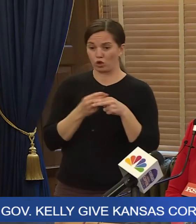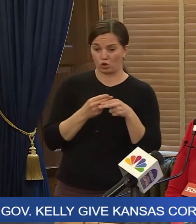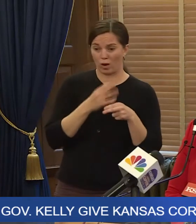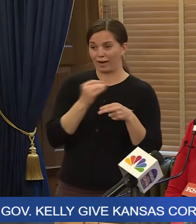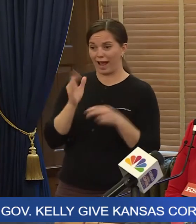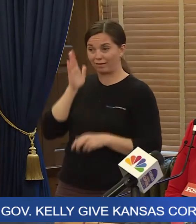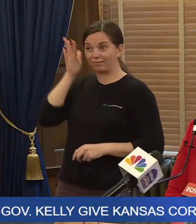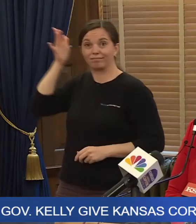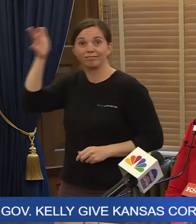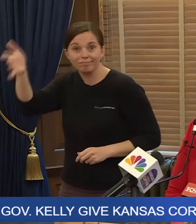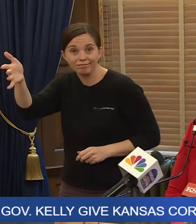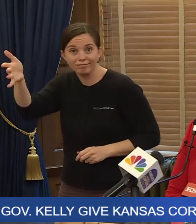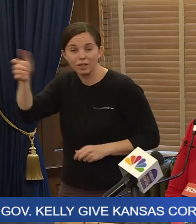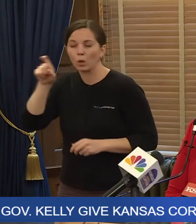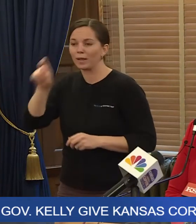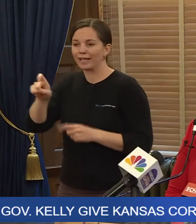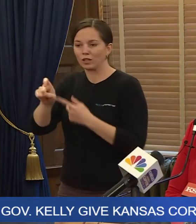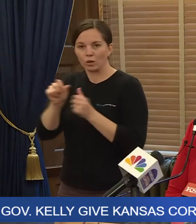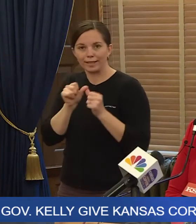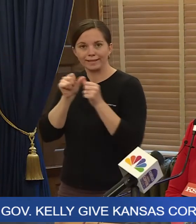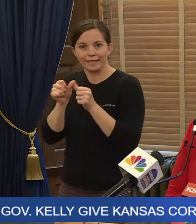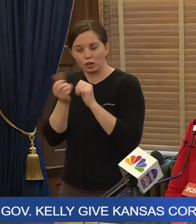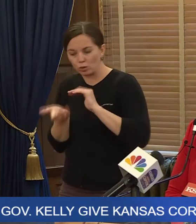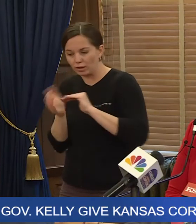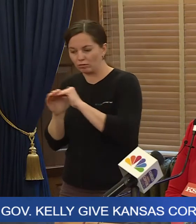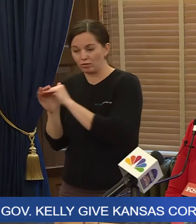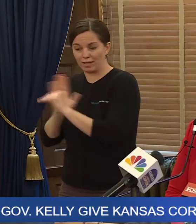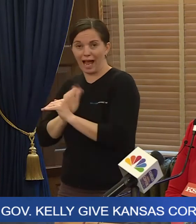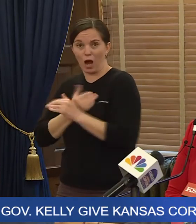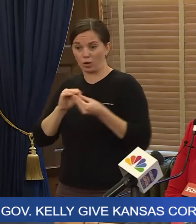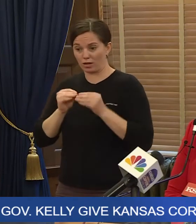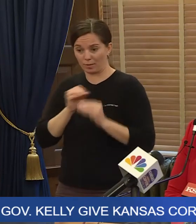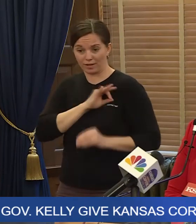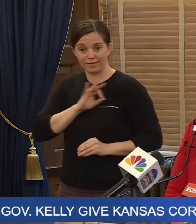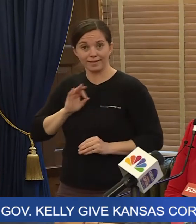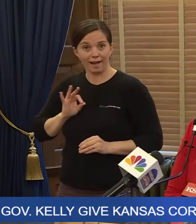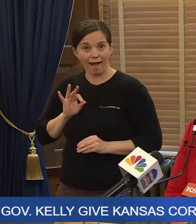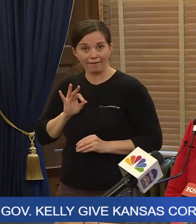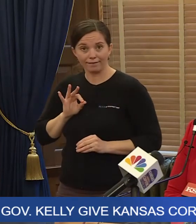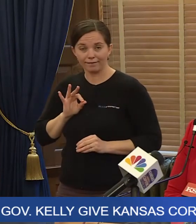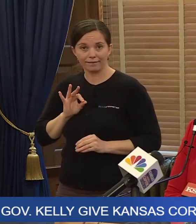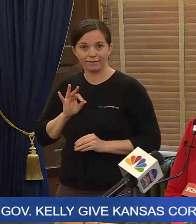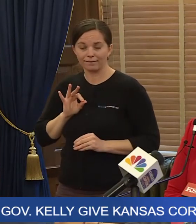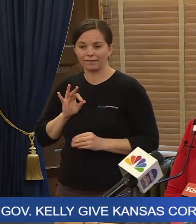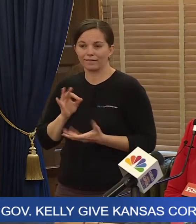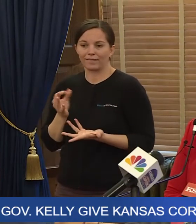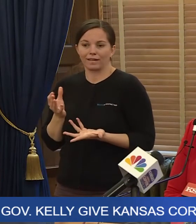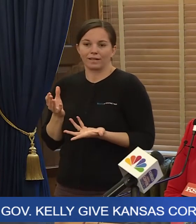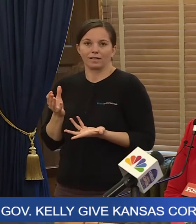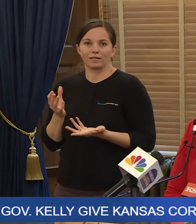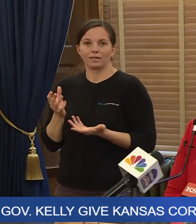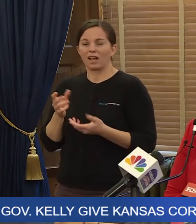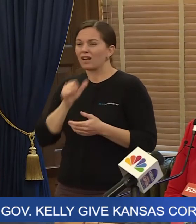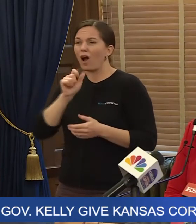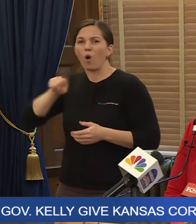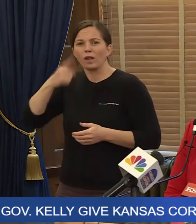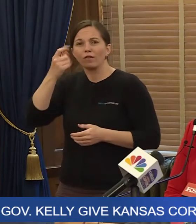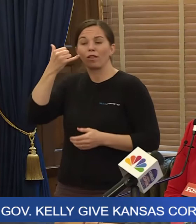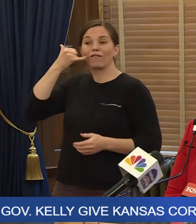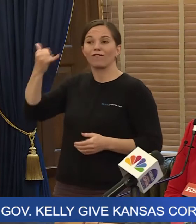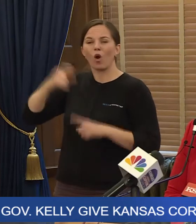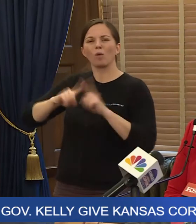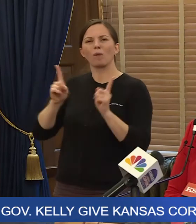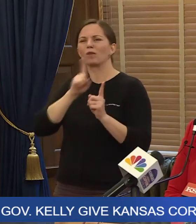term. And we need to keep increasing our number of fully trained staff that cannot answer just merely the phone, but also provide